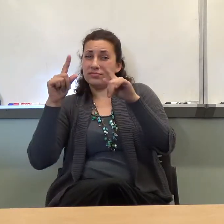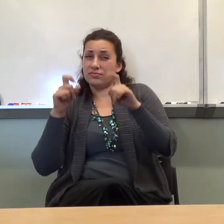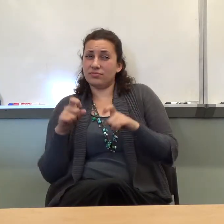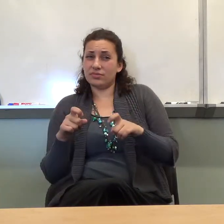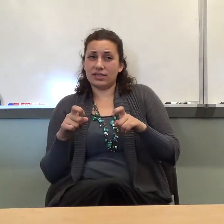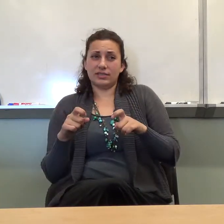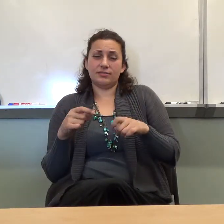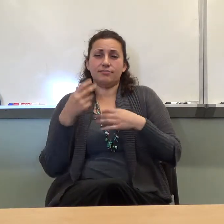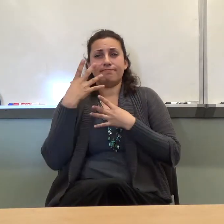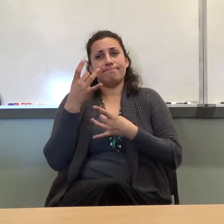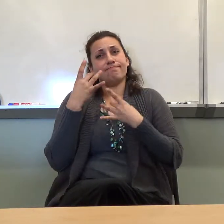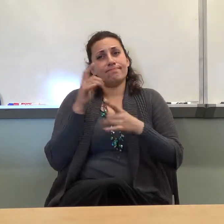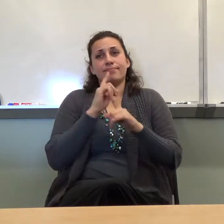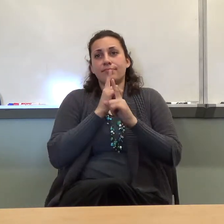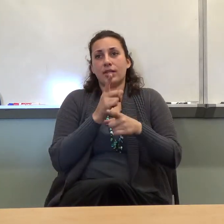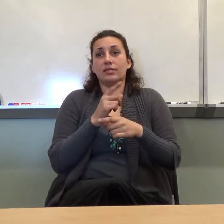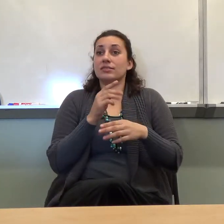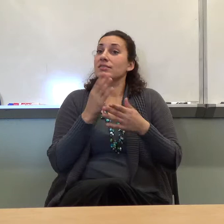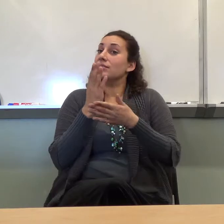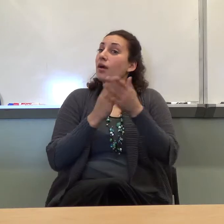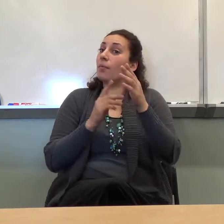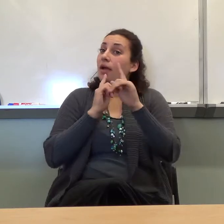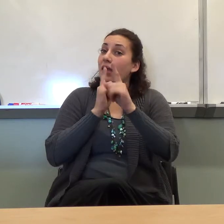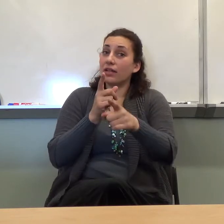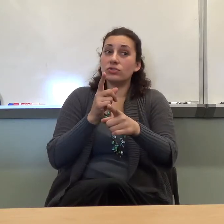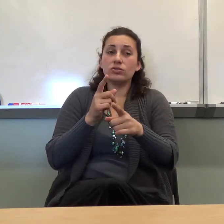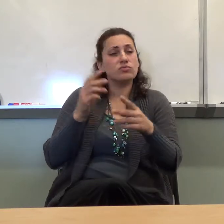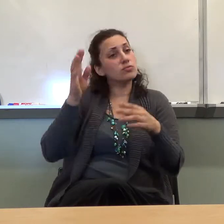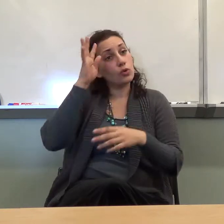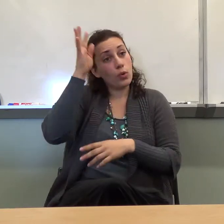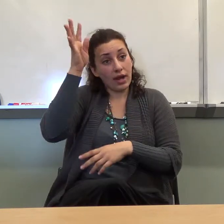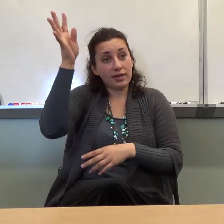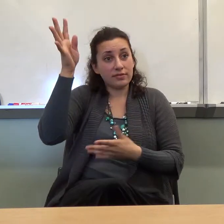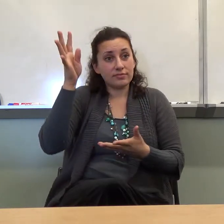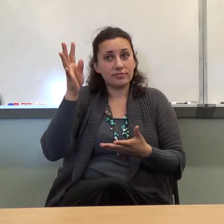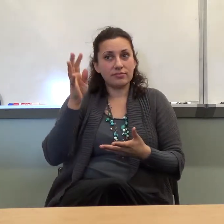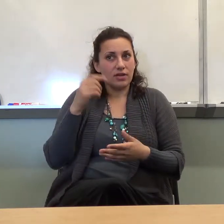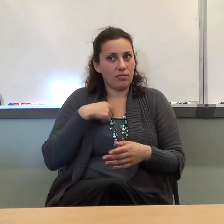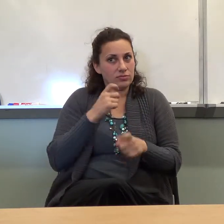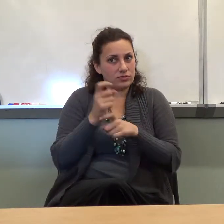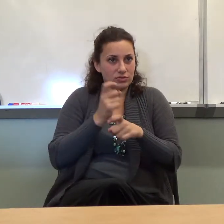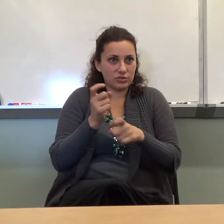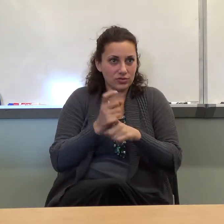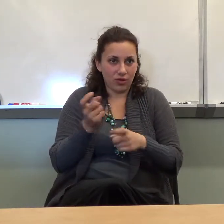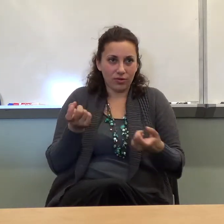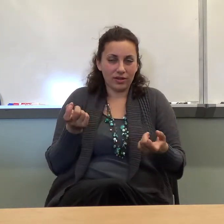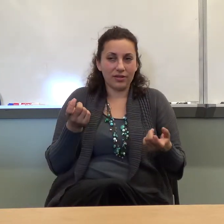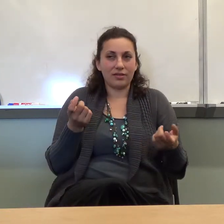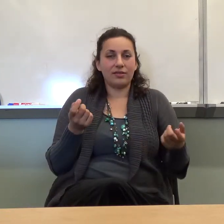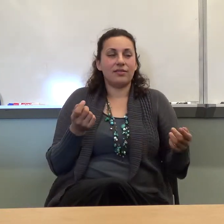this. Very creative answers. That's a joke in mathematics.